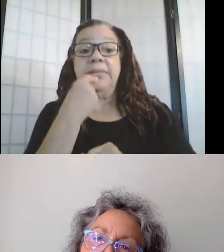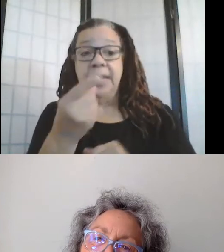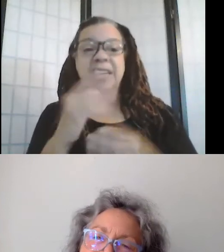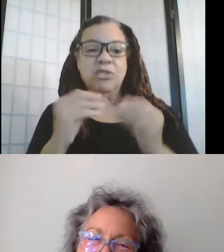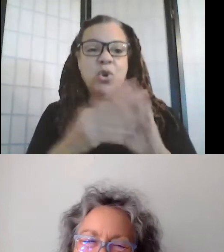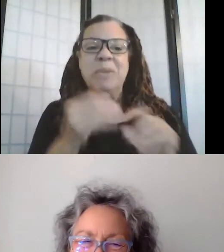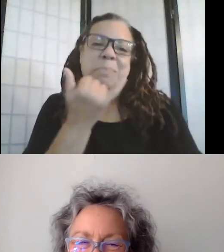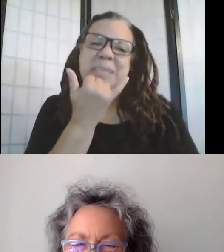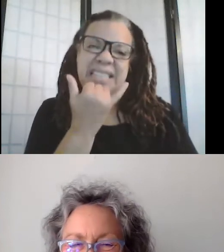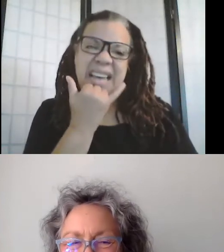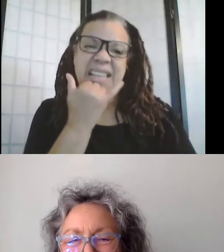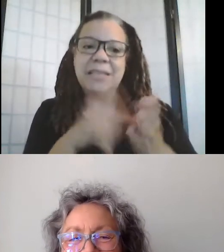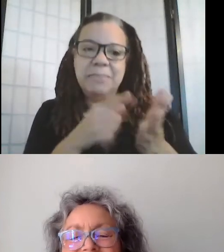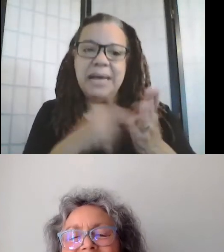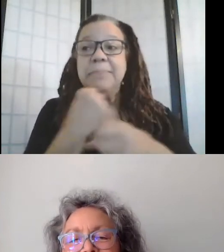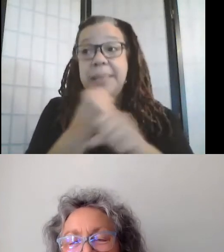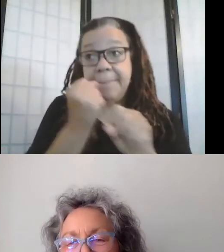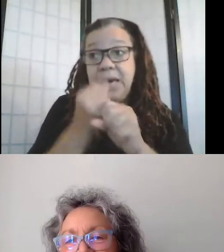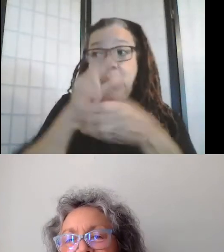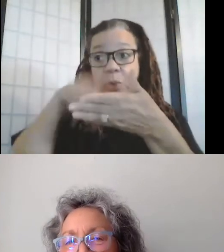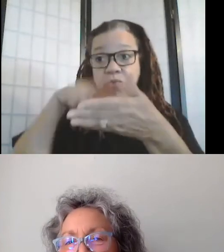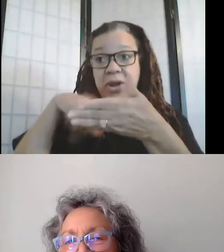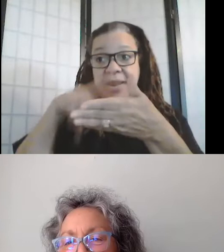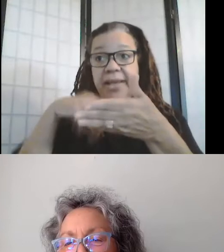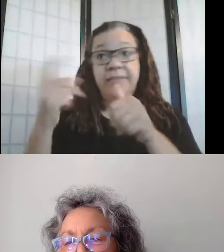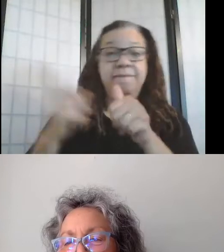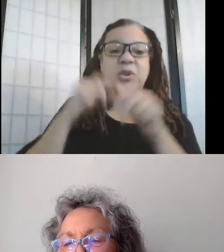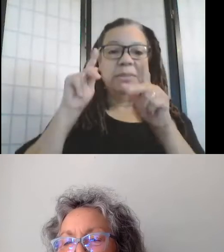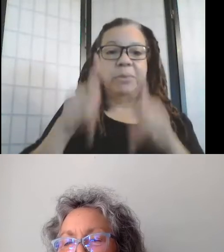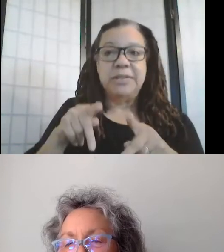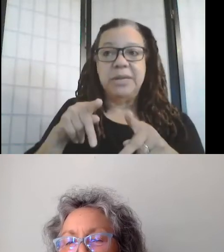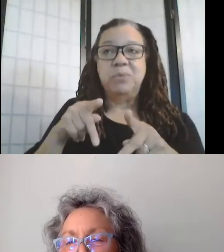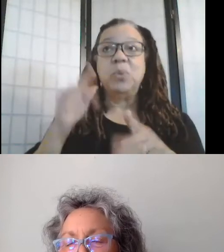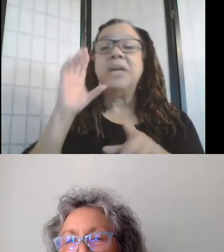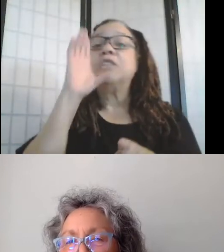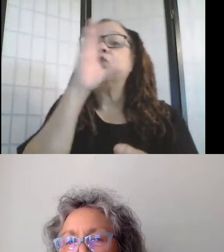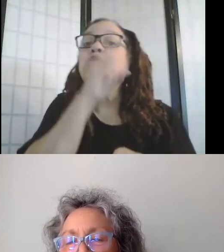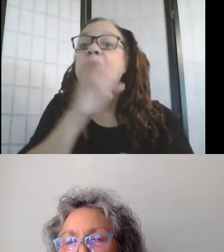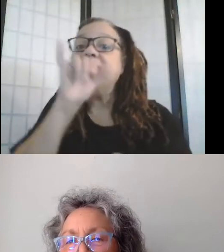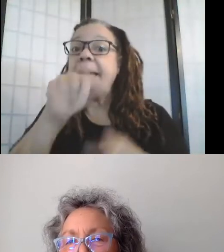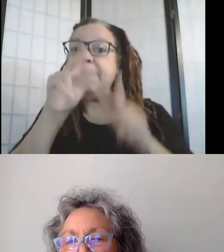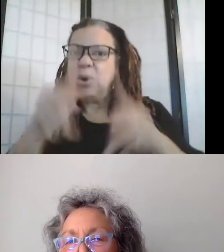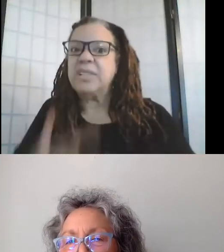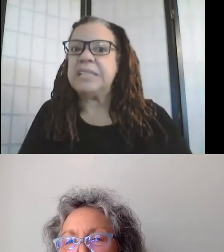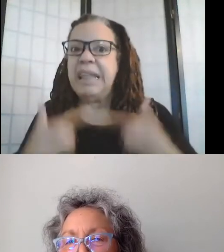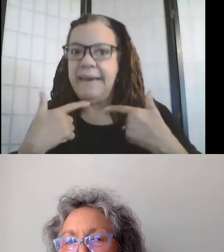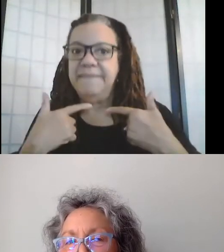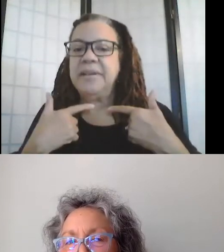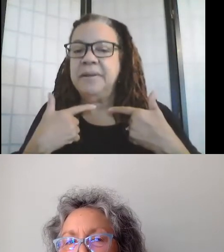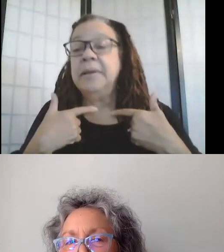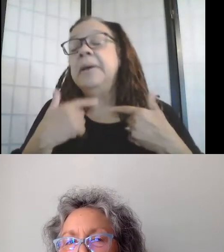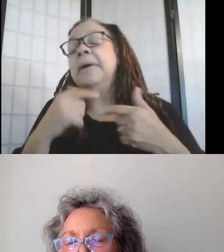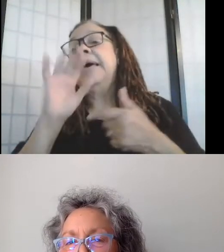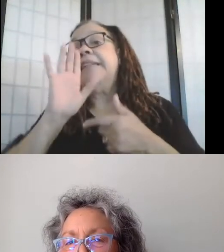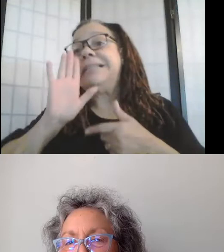think sometimes we make when we're reading, if it's a first person, we sometimes assume that is the narrated story.